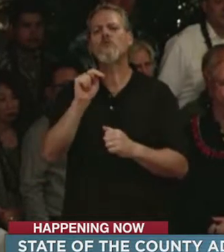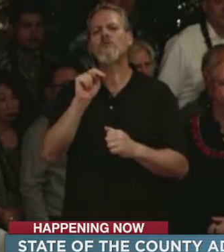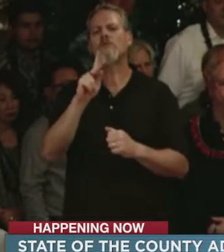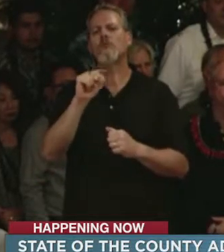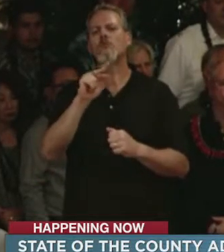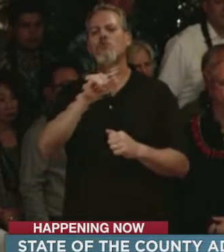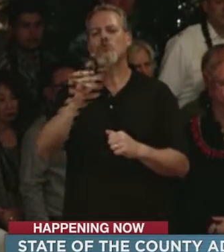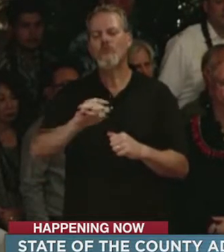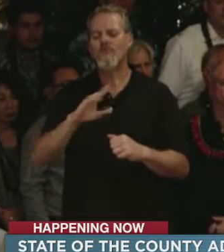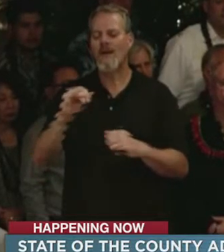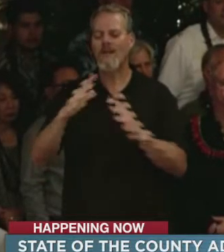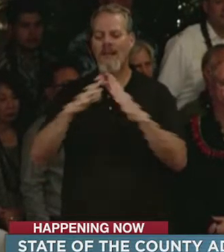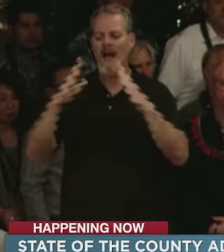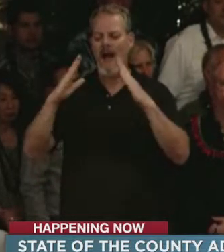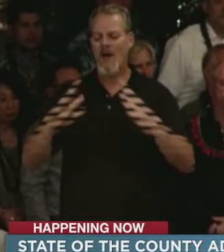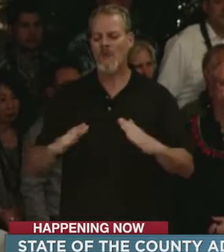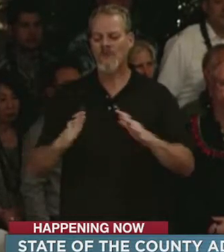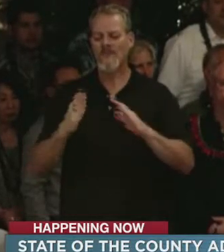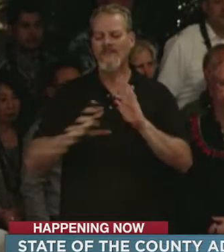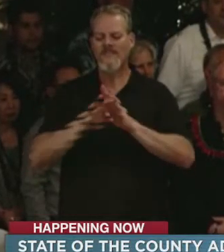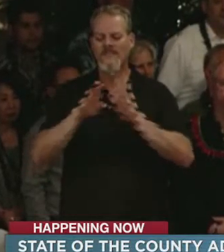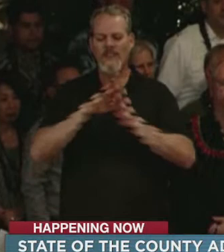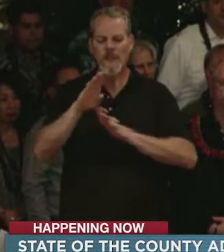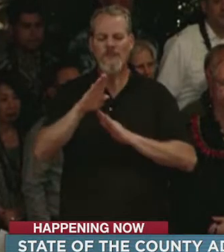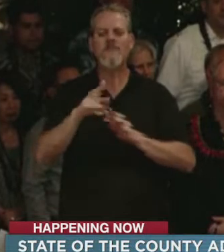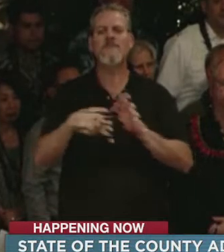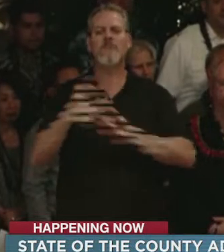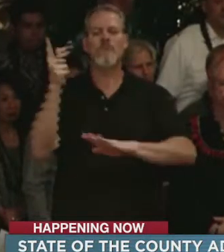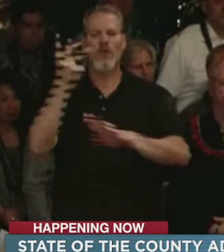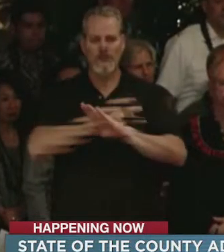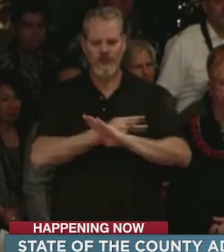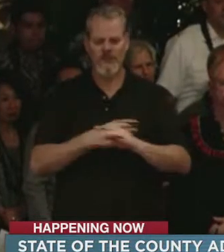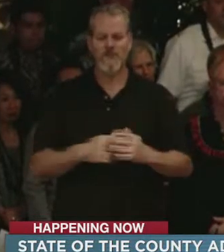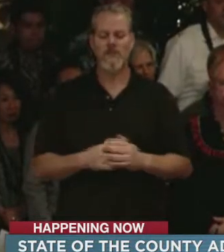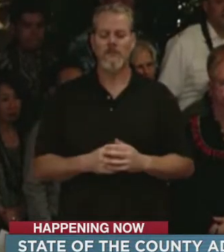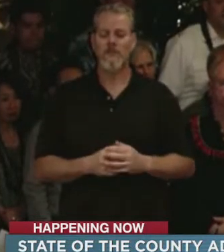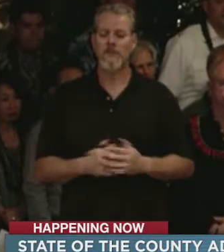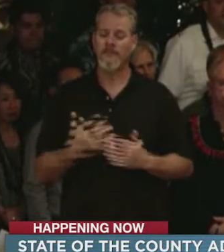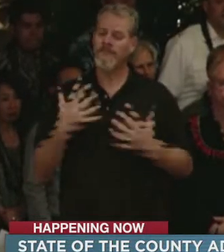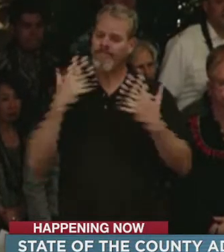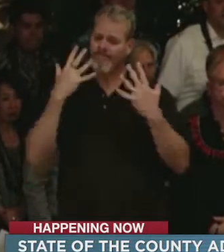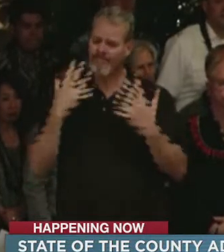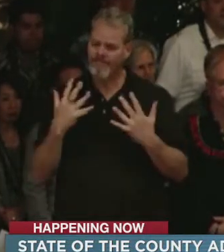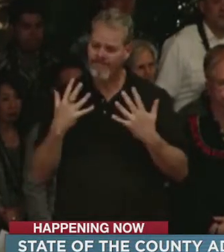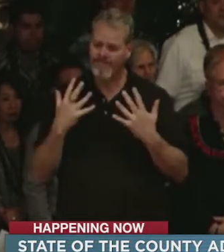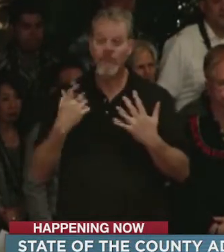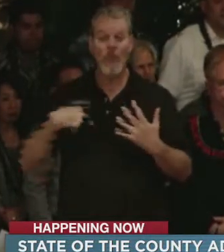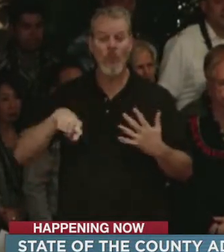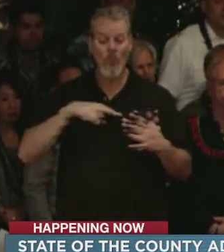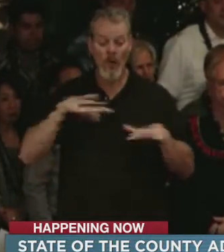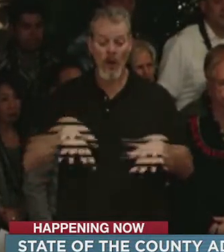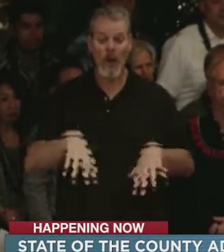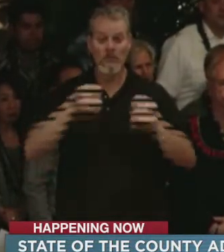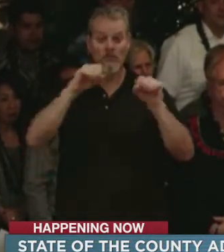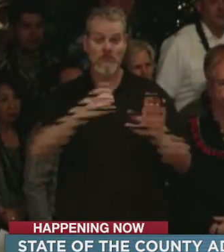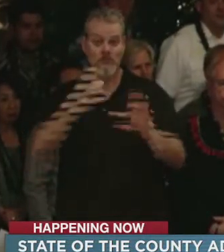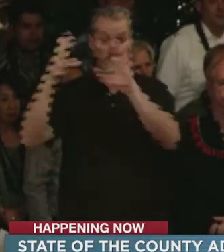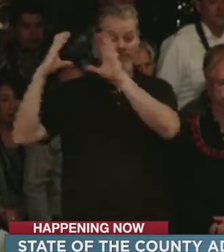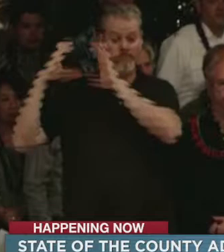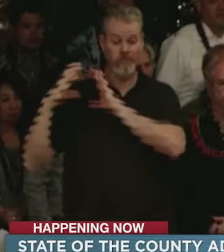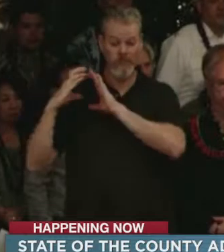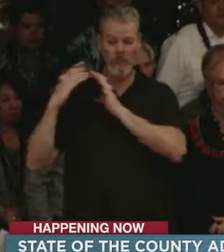Community Development to bolster our pipeline on affordable housing projects. Unfortunately, when we took office, there was just